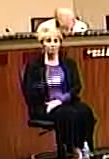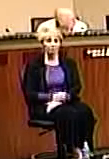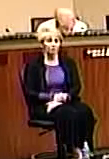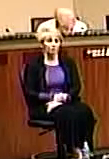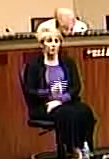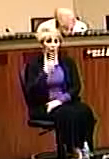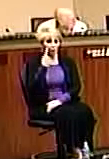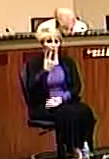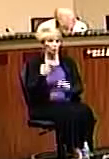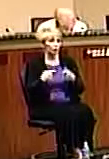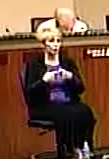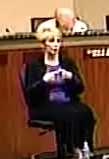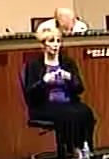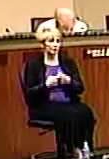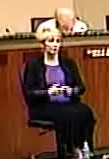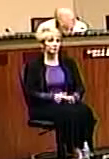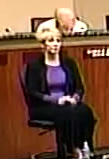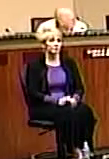One utility.